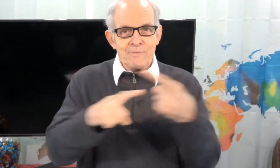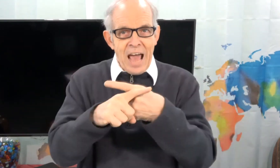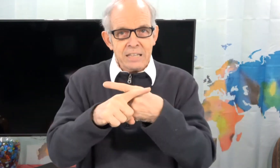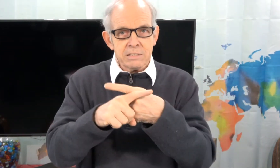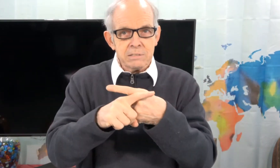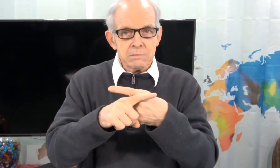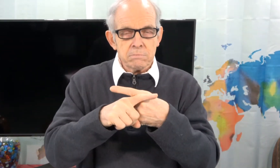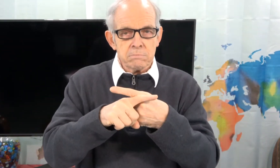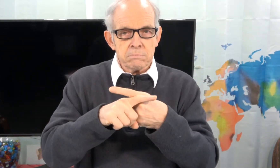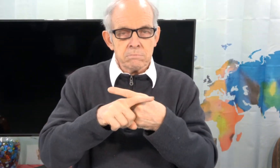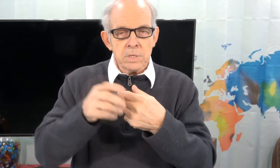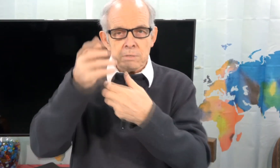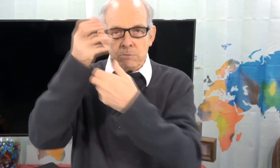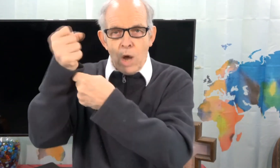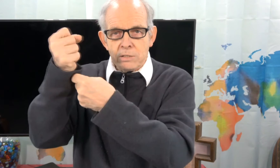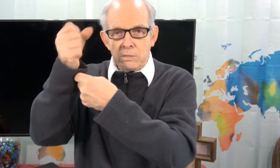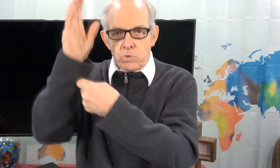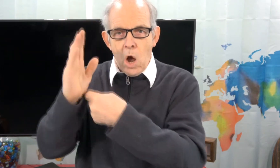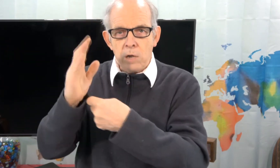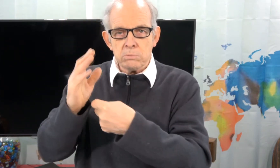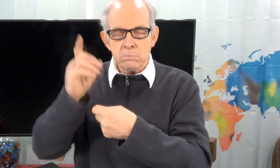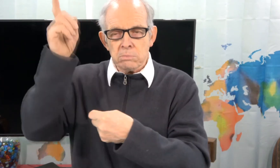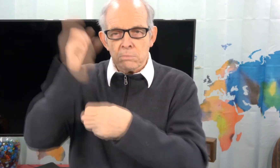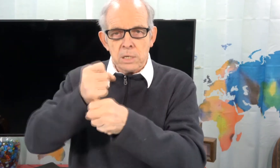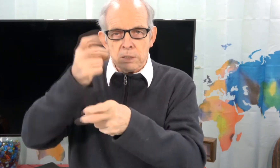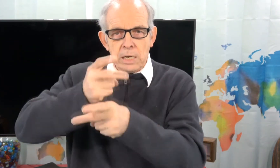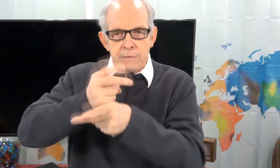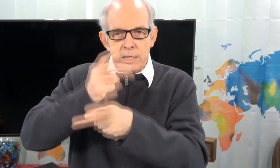fact. Trust God, the giver.